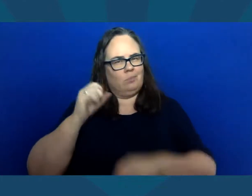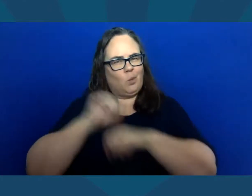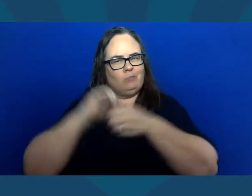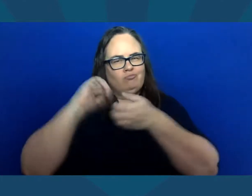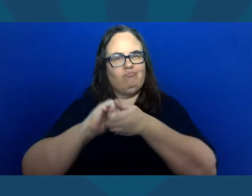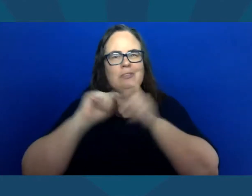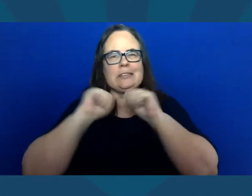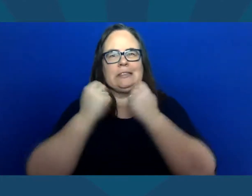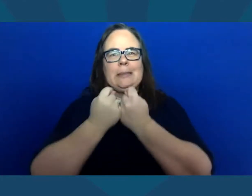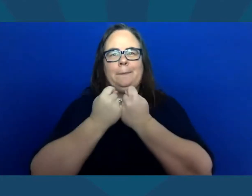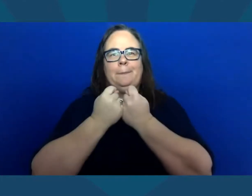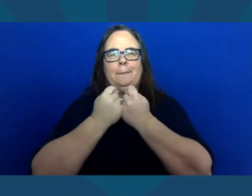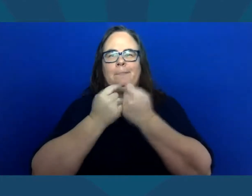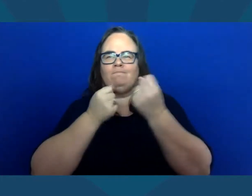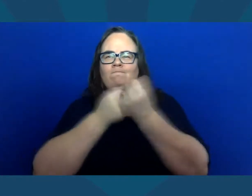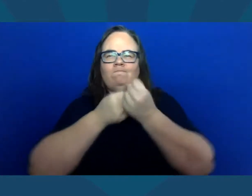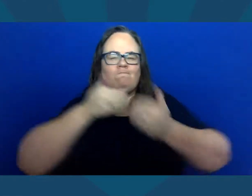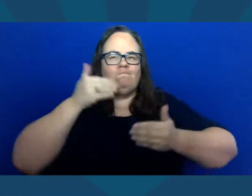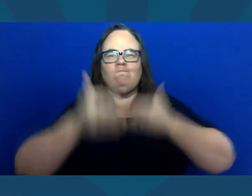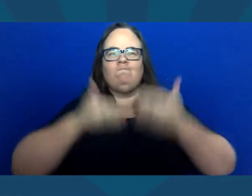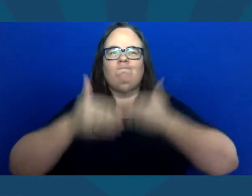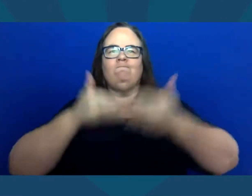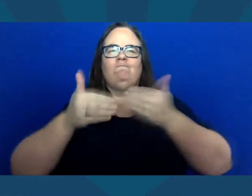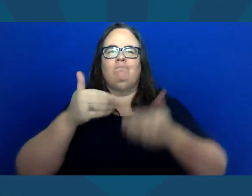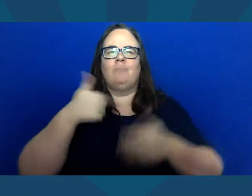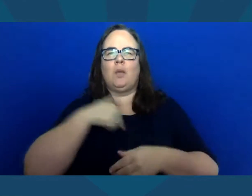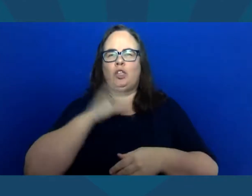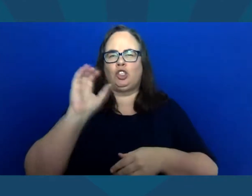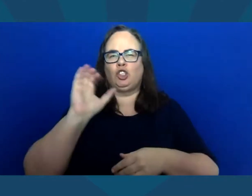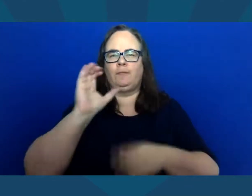work as a team to advance our conservative ideals.